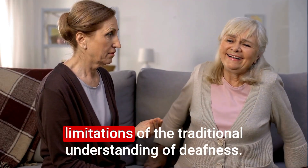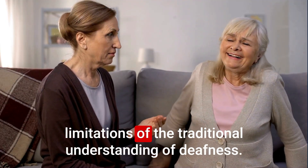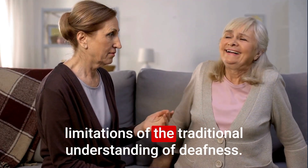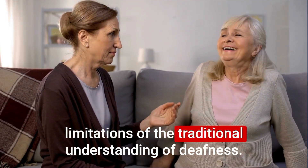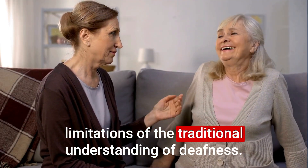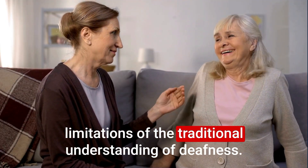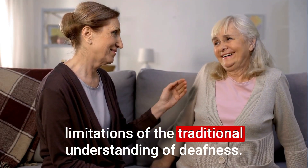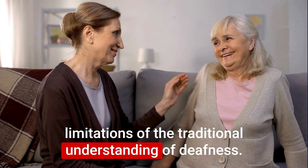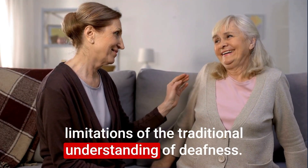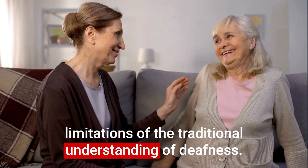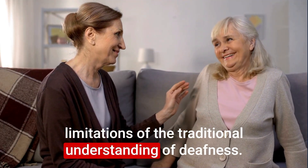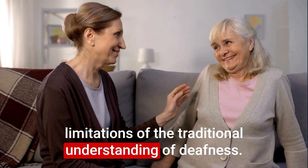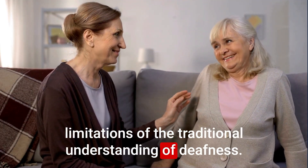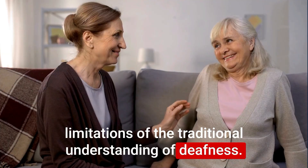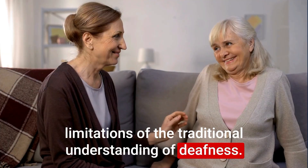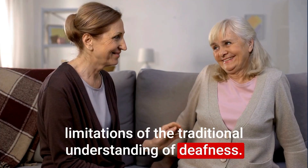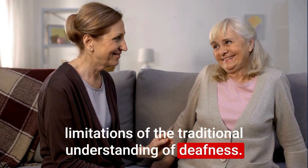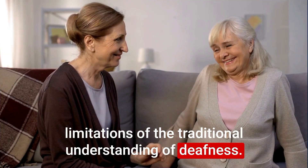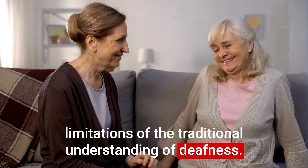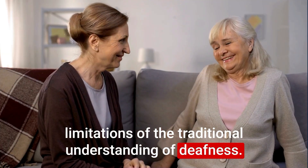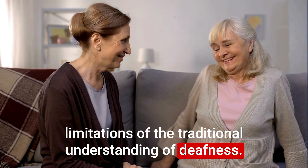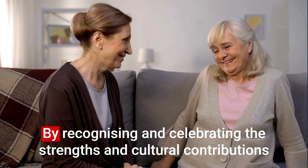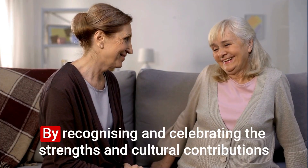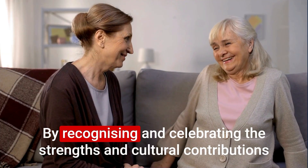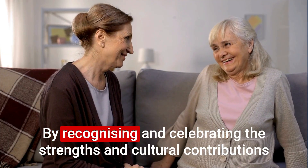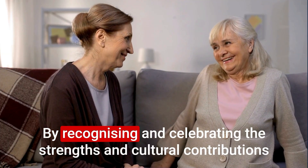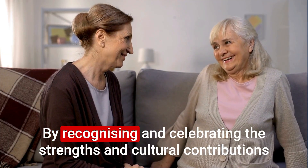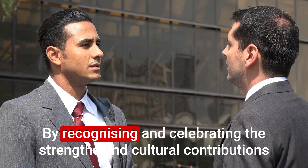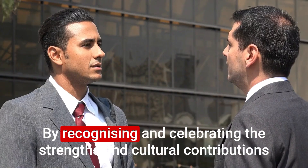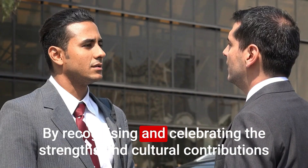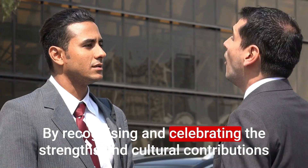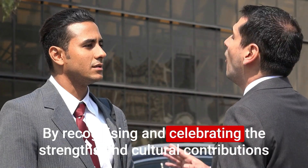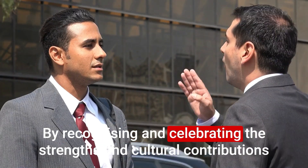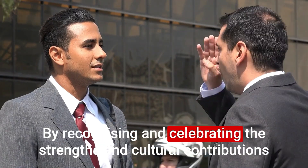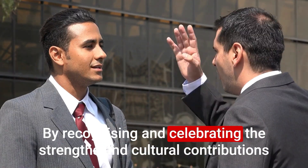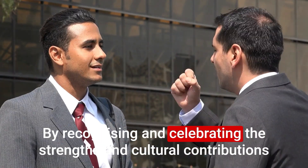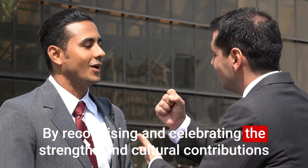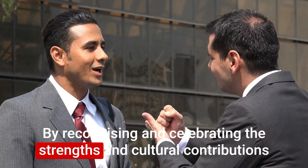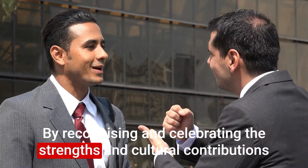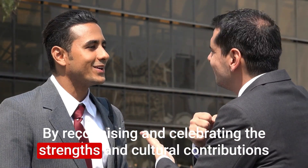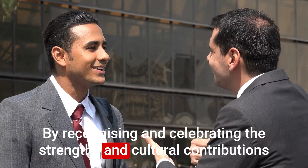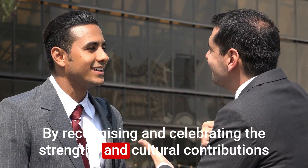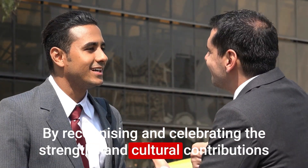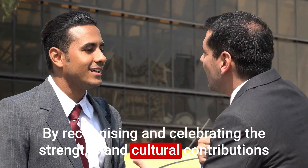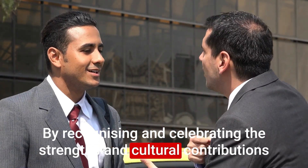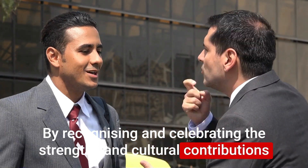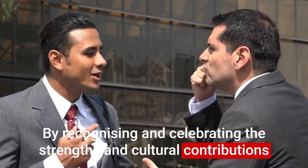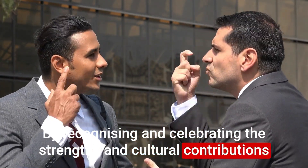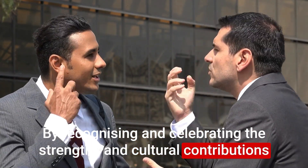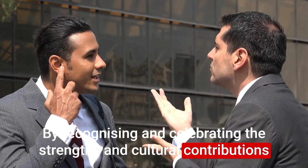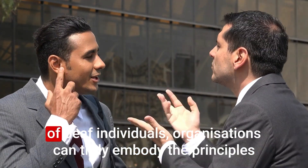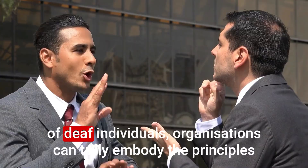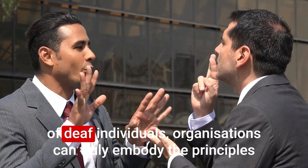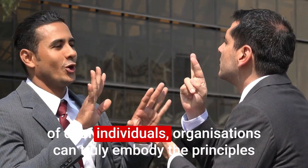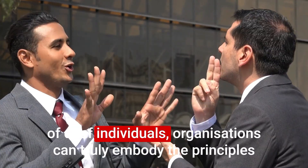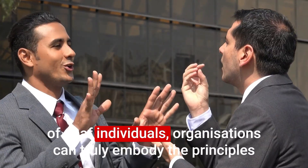of the traditional understanding of deafness. By recognizing and celebrating the strengths and cultural contributions of deaf